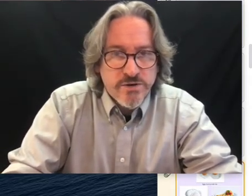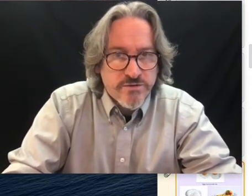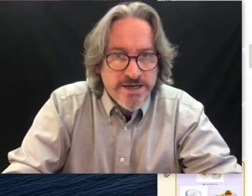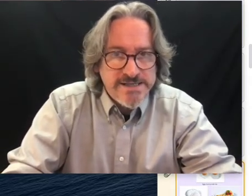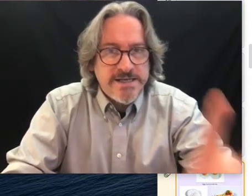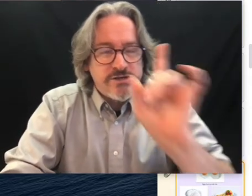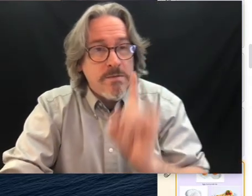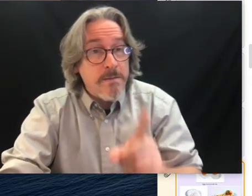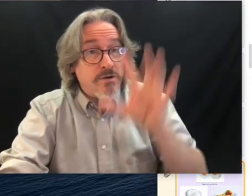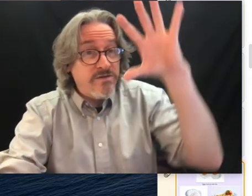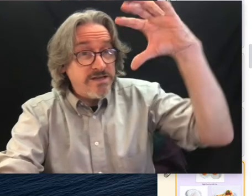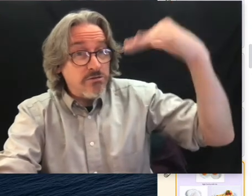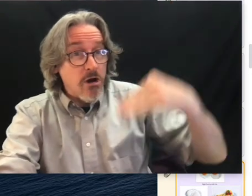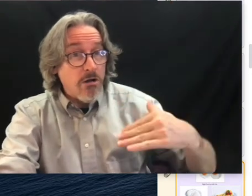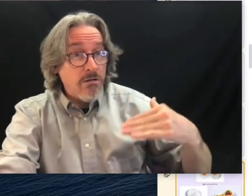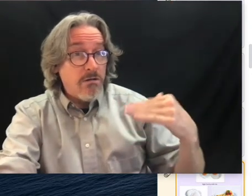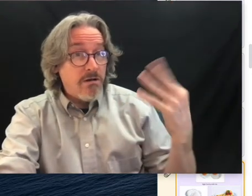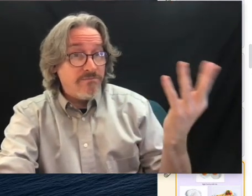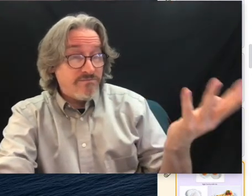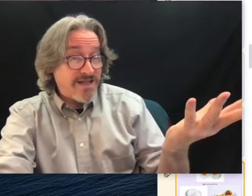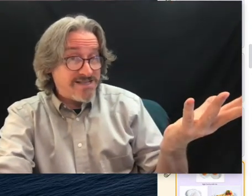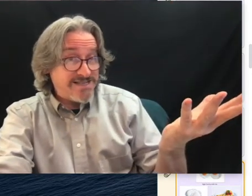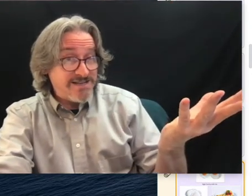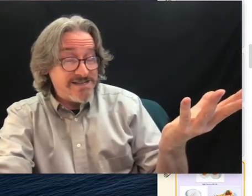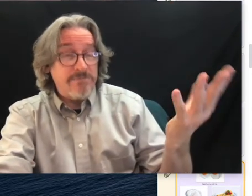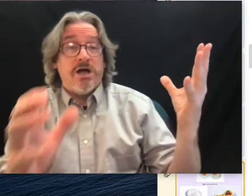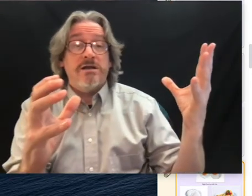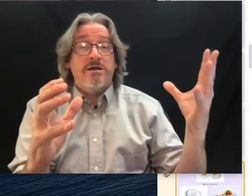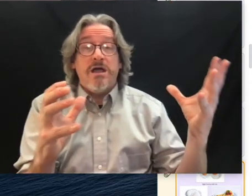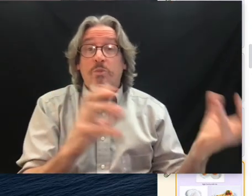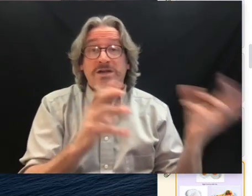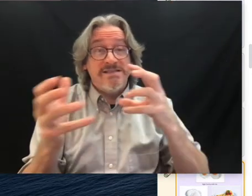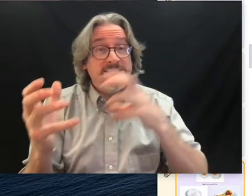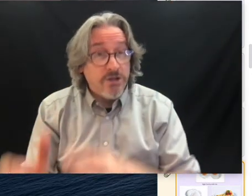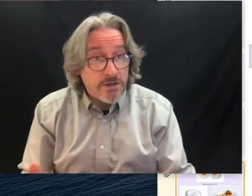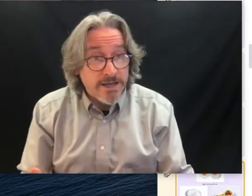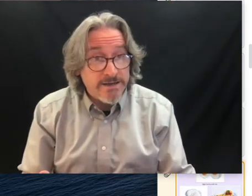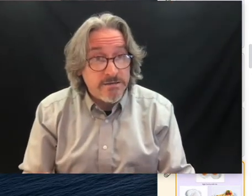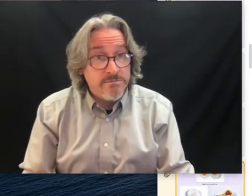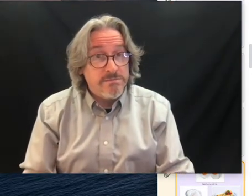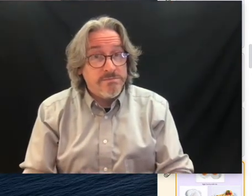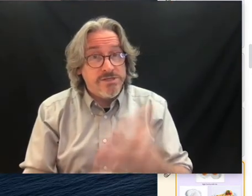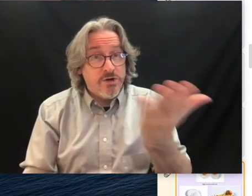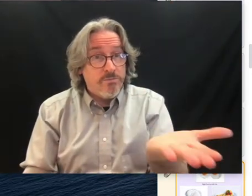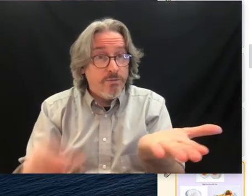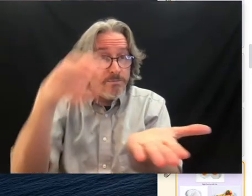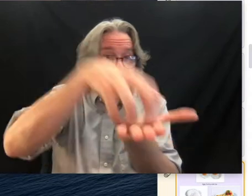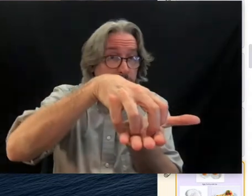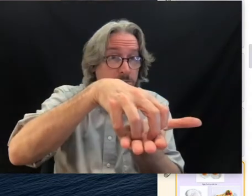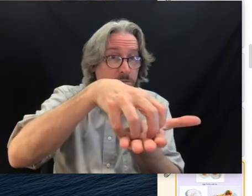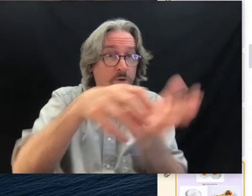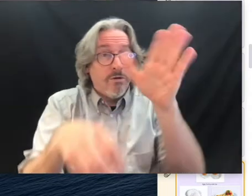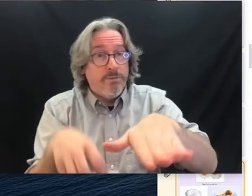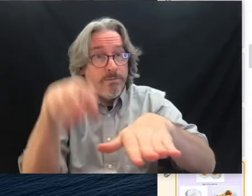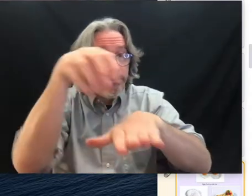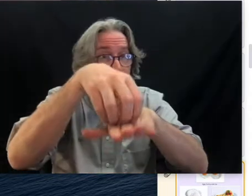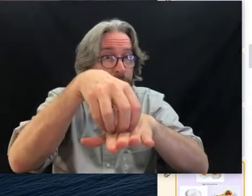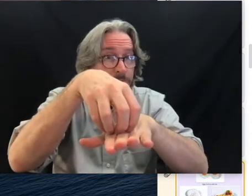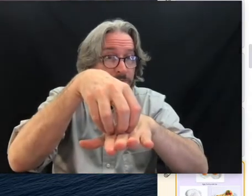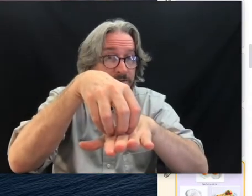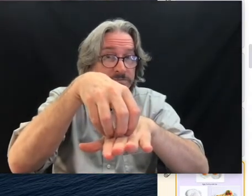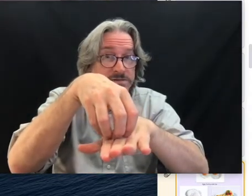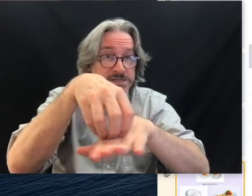Eggs over easy. So remember, these are all, as it said in the snapshot, what does it look like? So boom, boom, or boom,